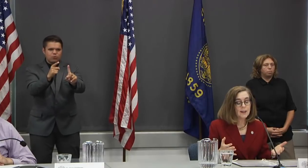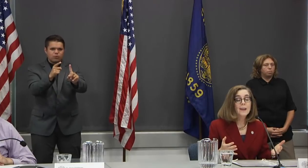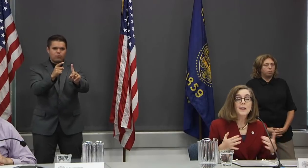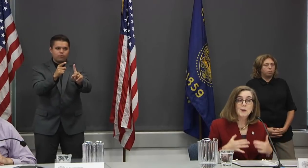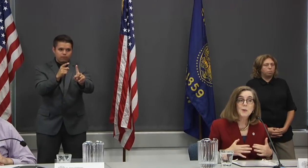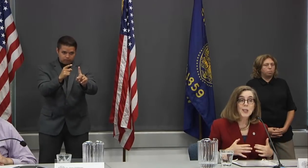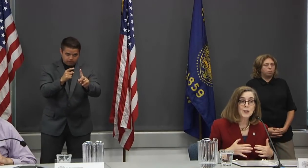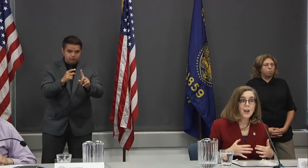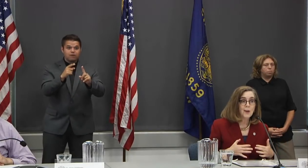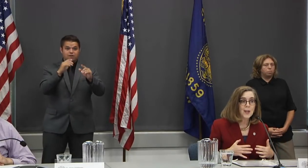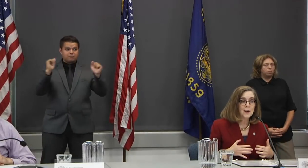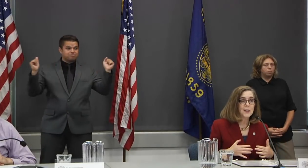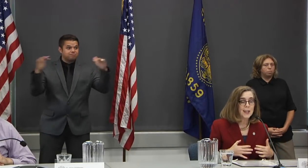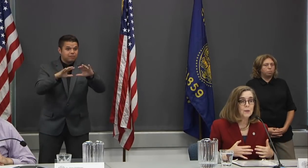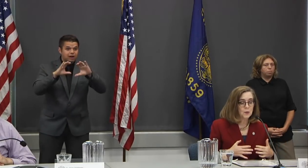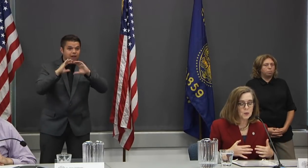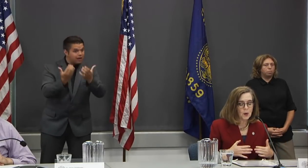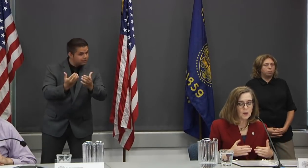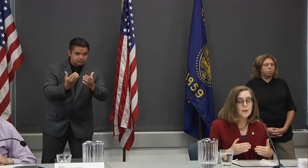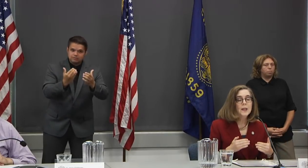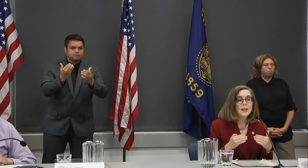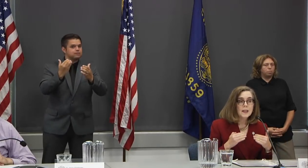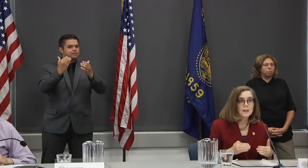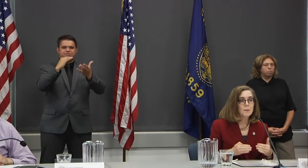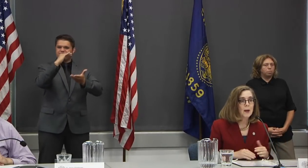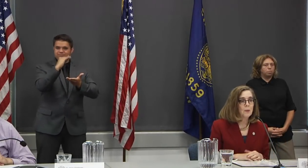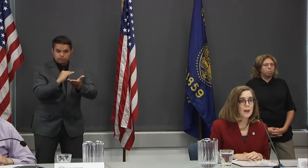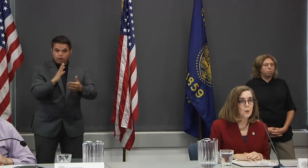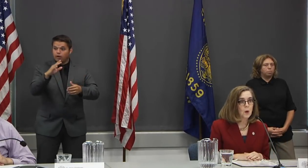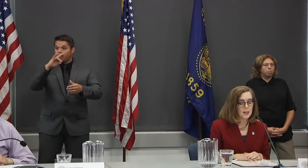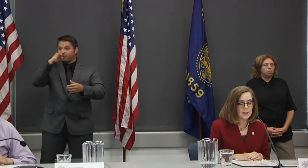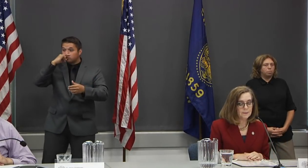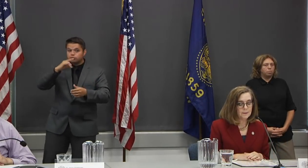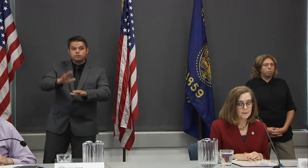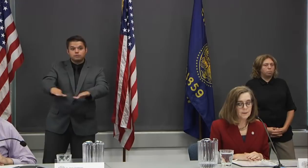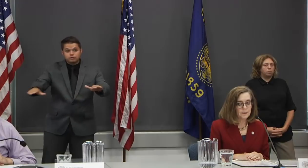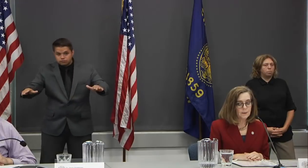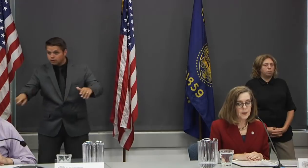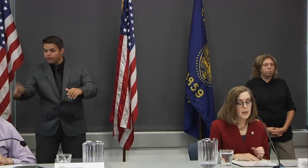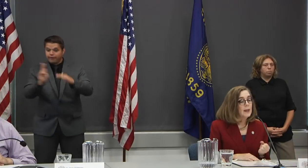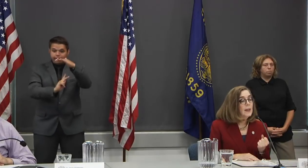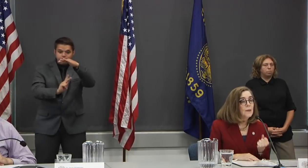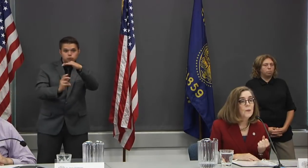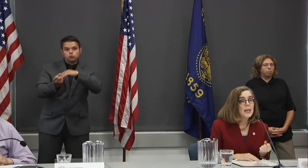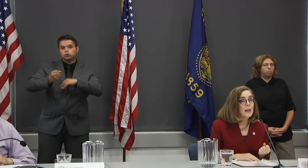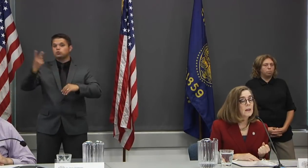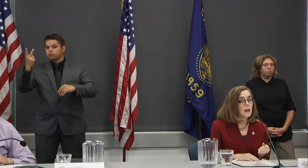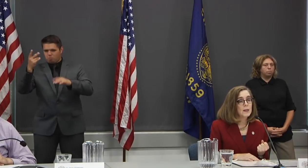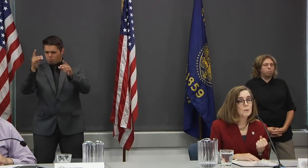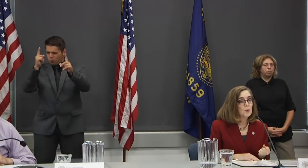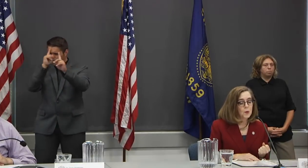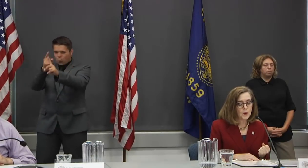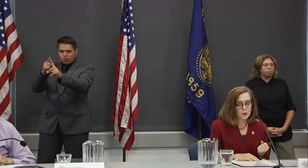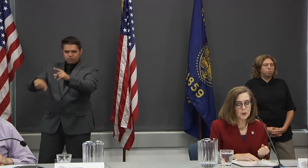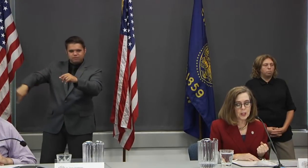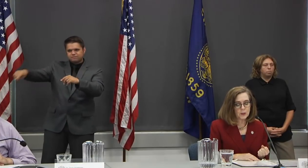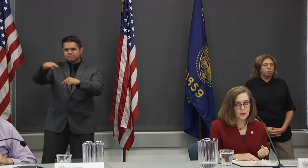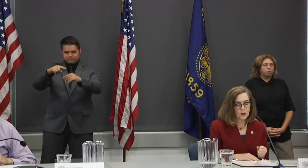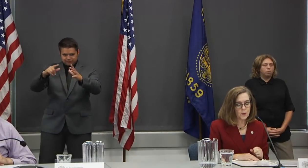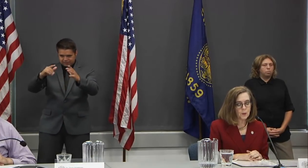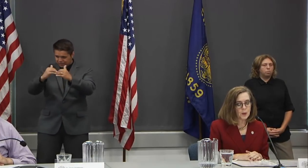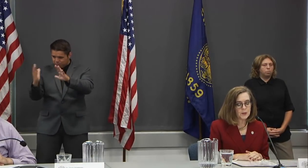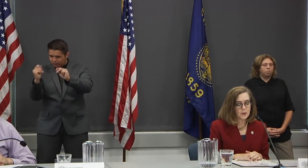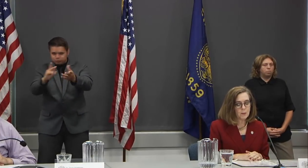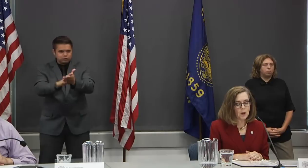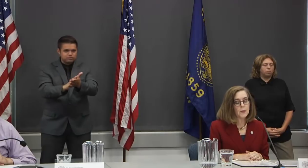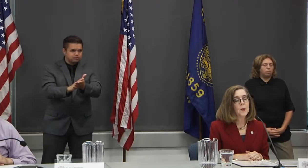learning, including childcare and K through 12, is my priority. If we cannot improve our trajectory